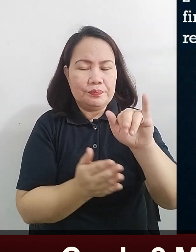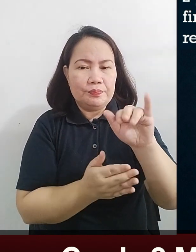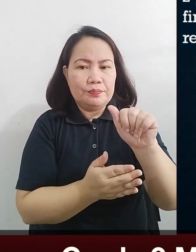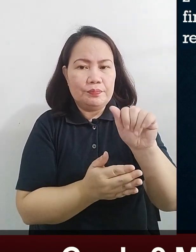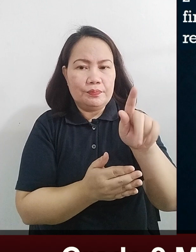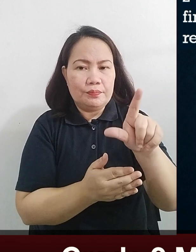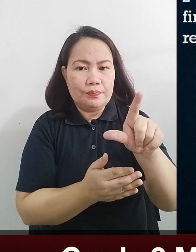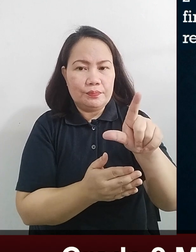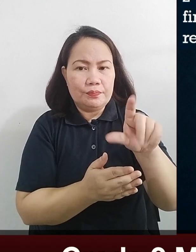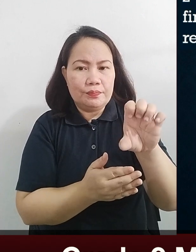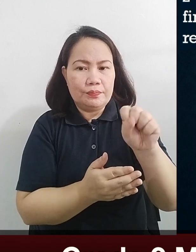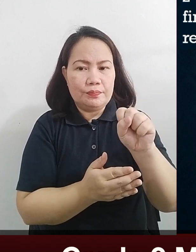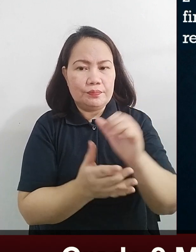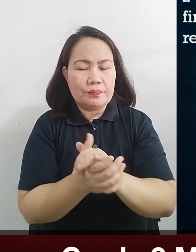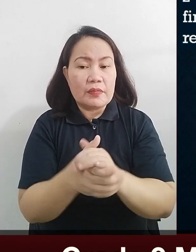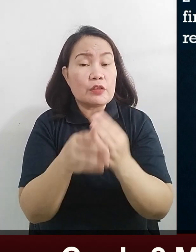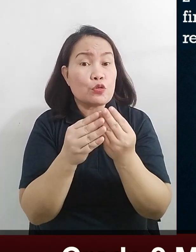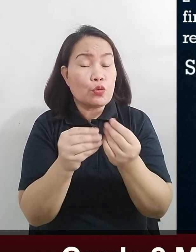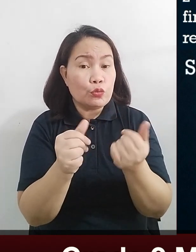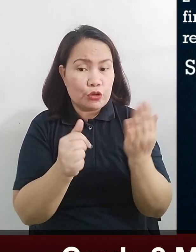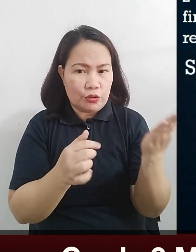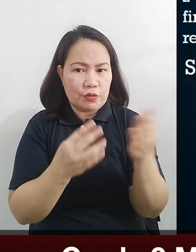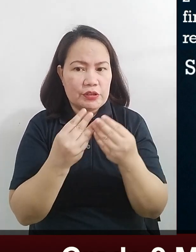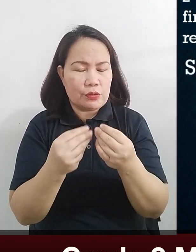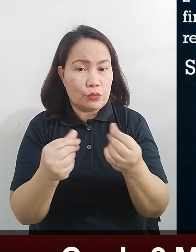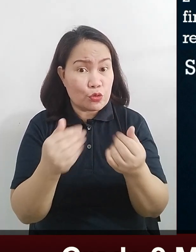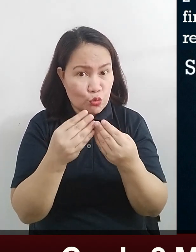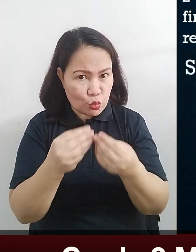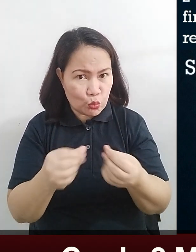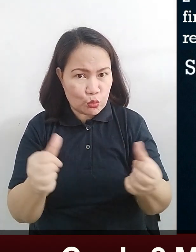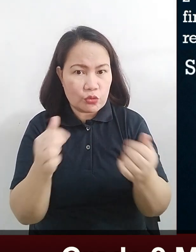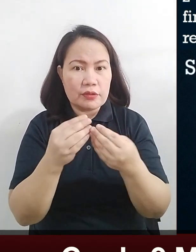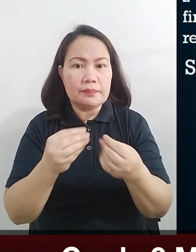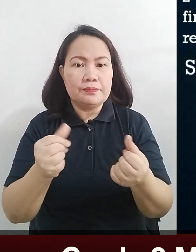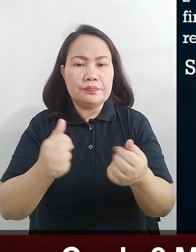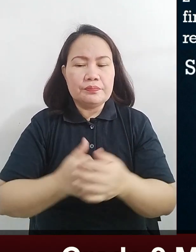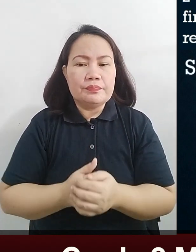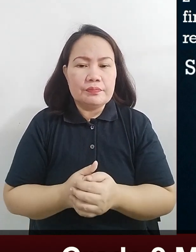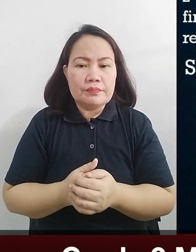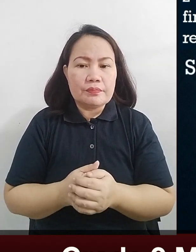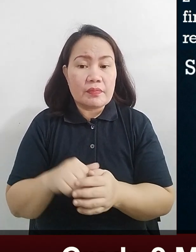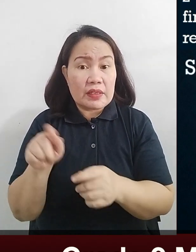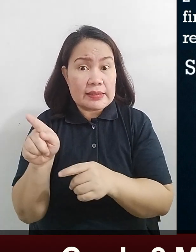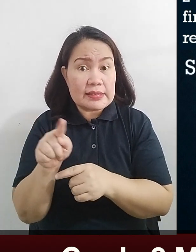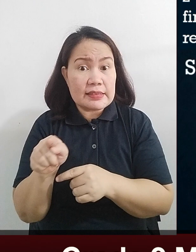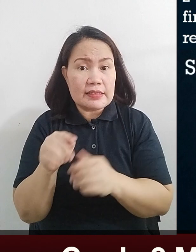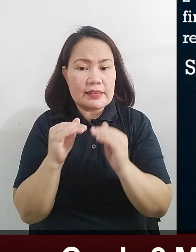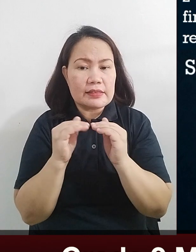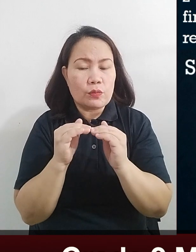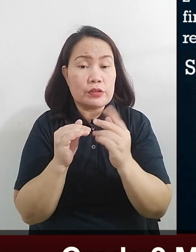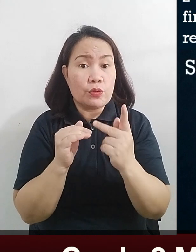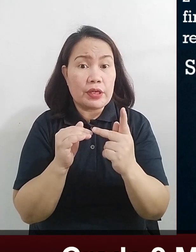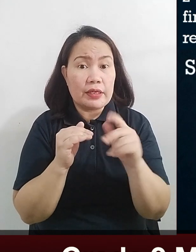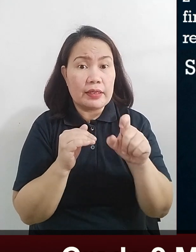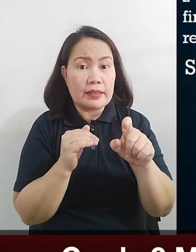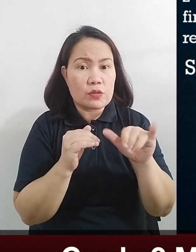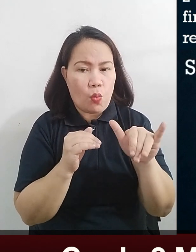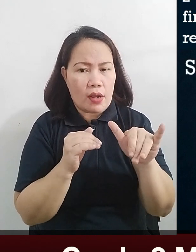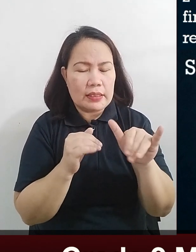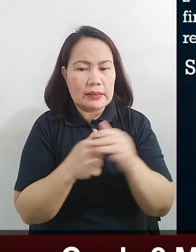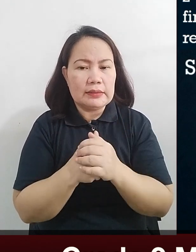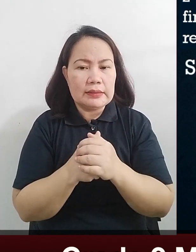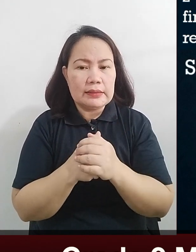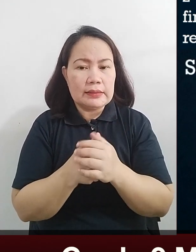natin tingnan mabuti. So, that is, so pag translate natin ito, mathematical sentence, that is Z is equal